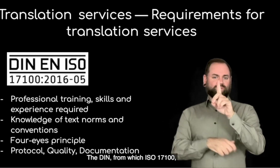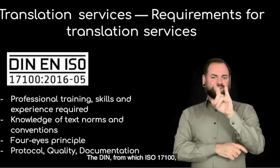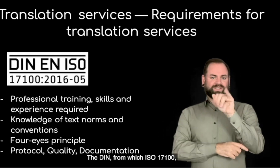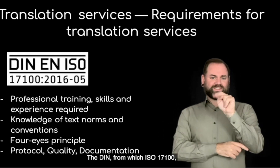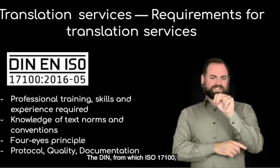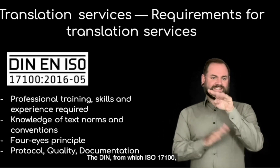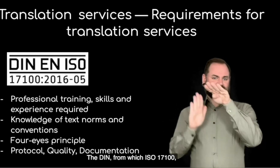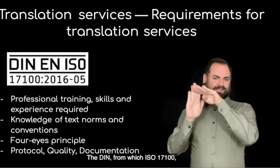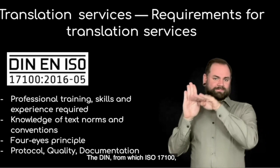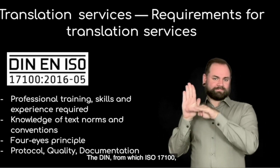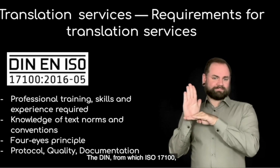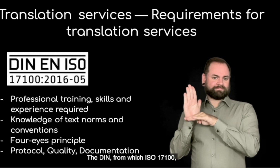which ISO